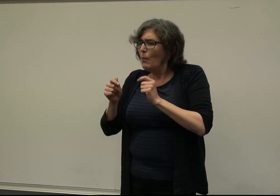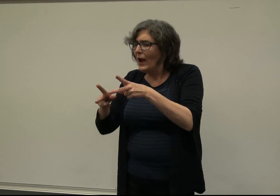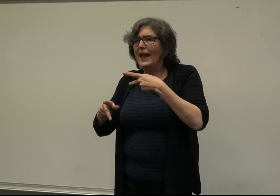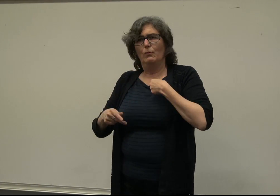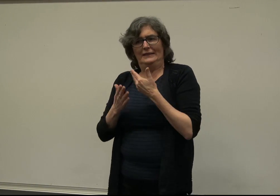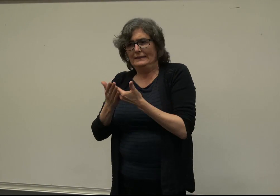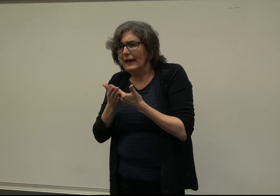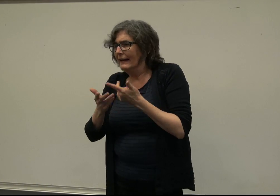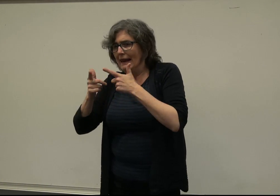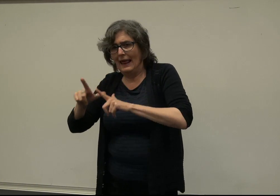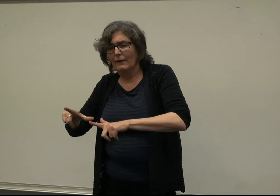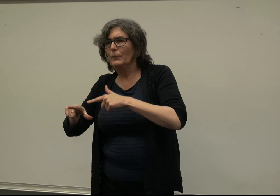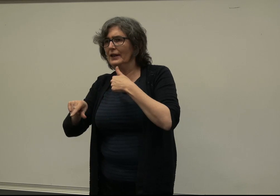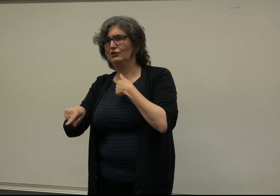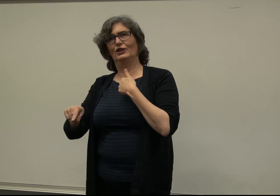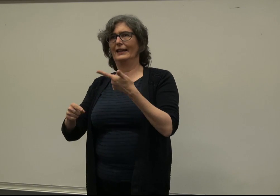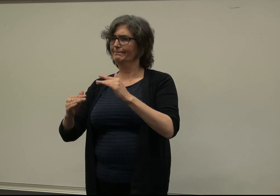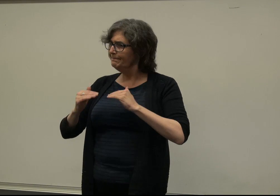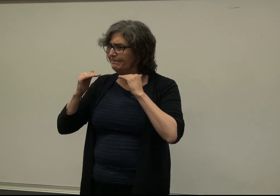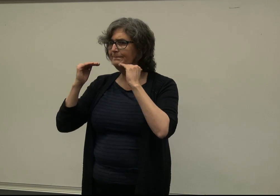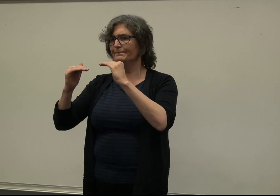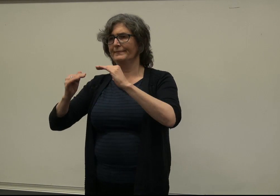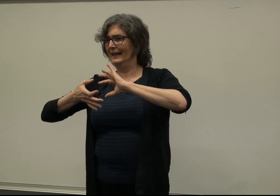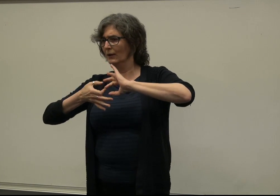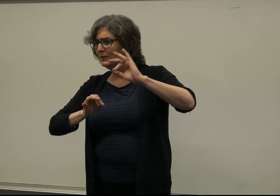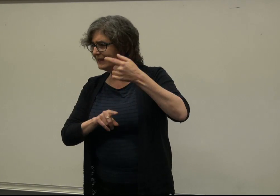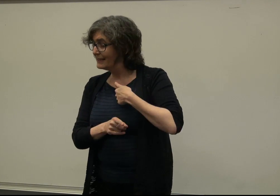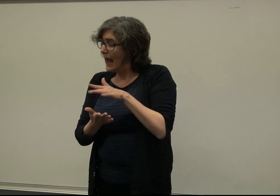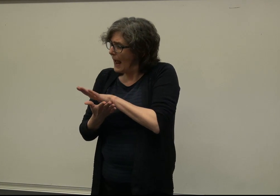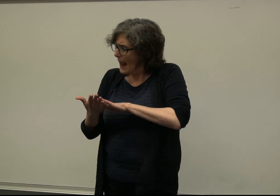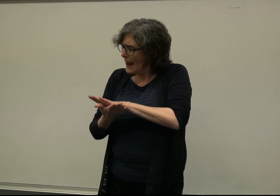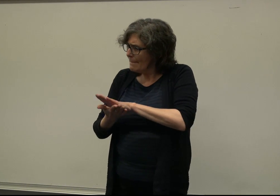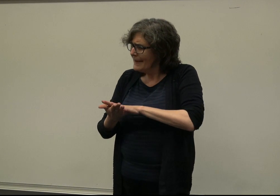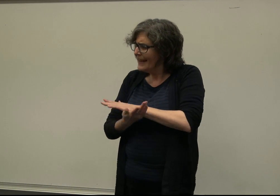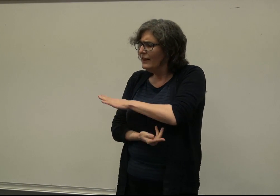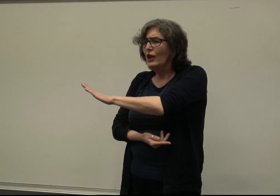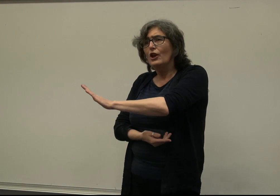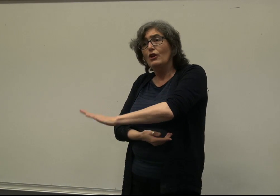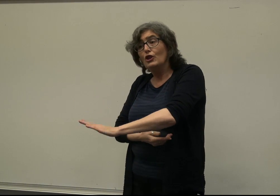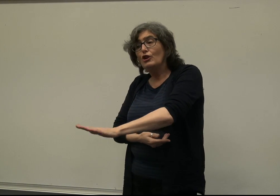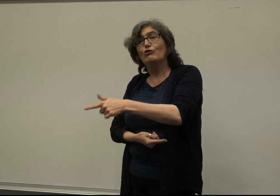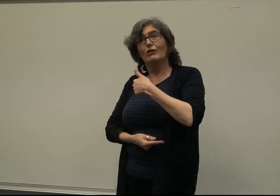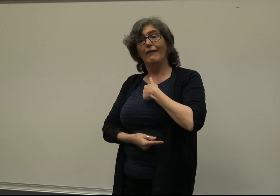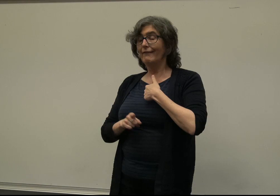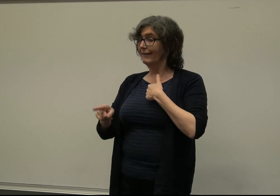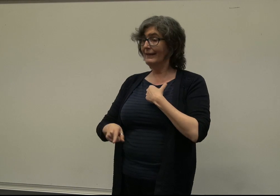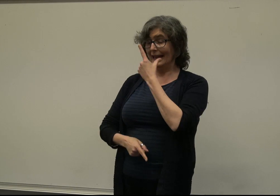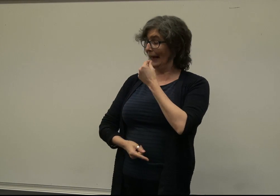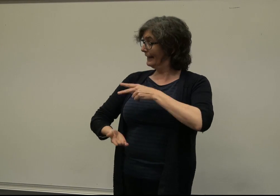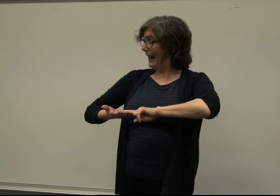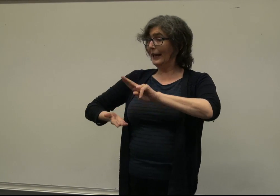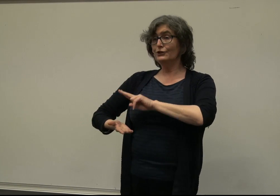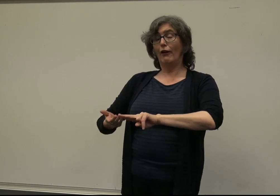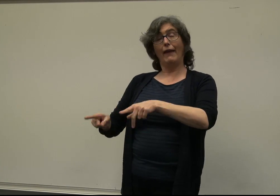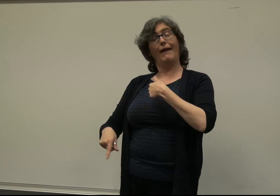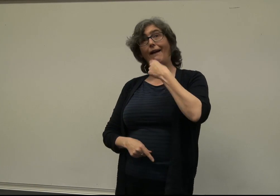talking about an implicit understanding of how language works, So a spontaneous understanding of how